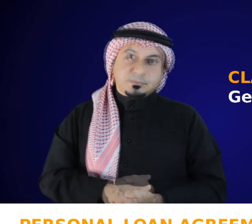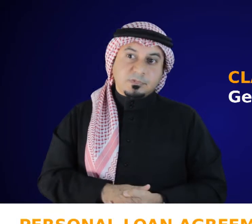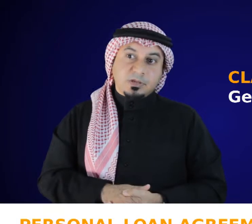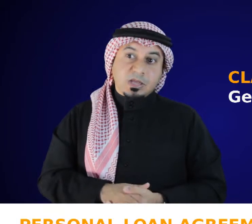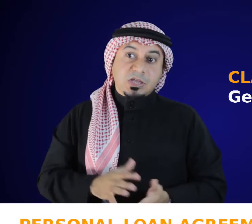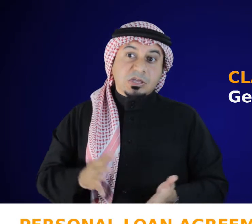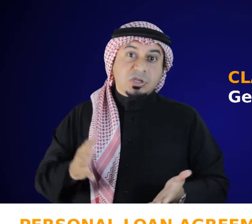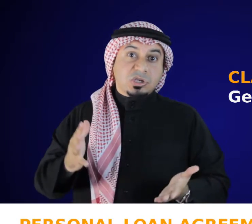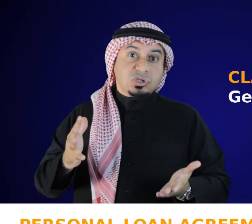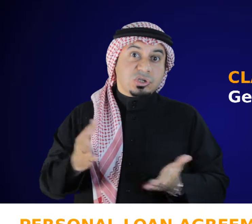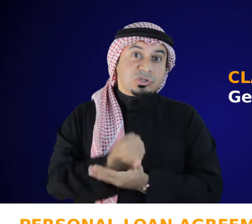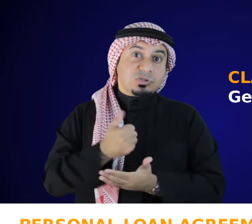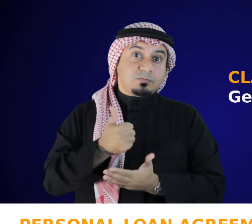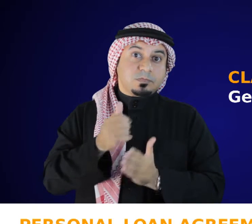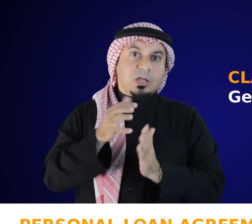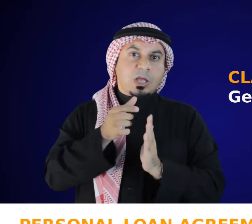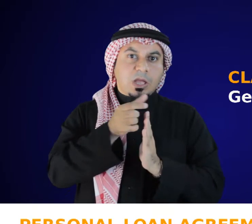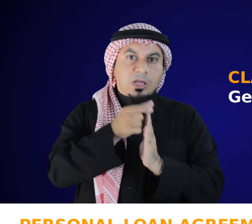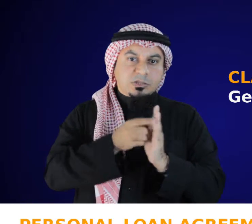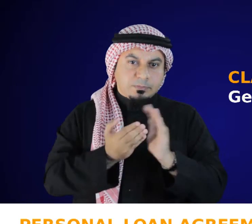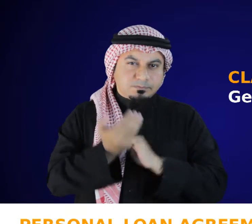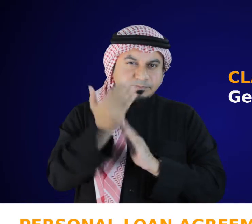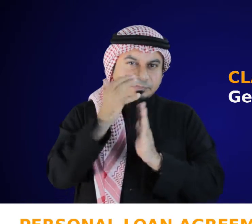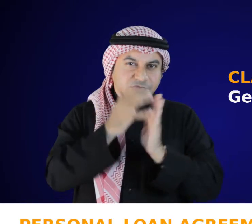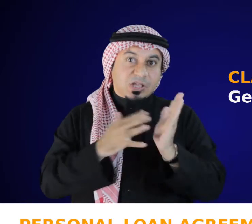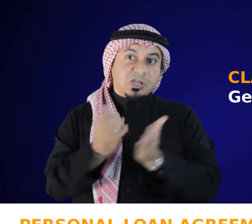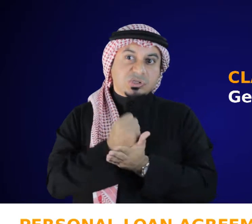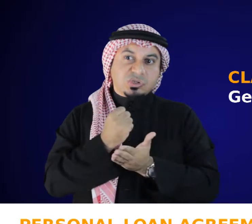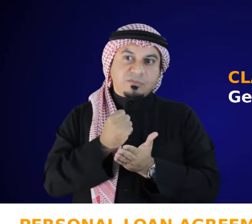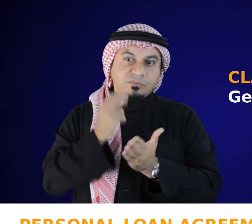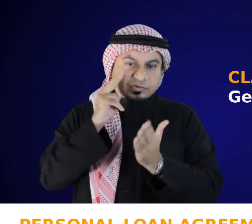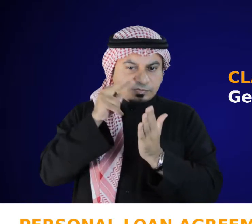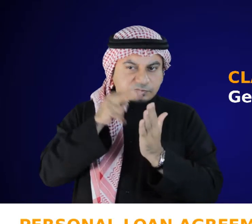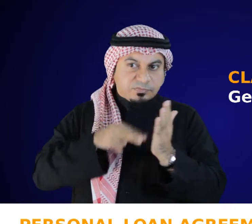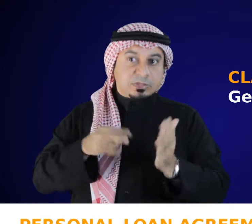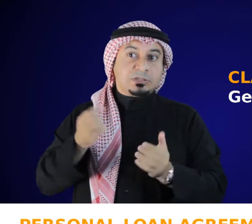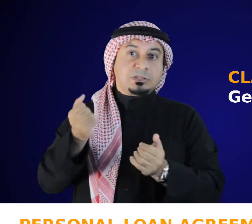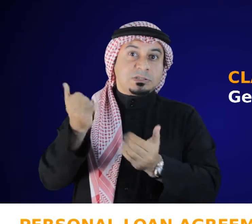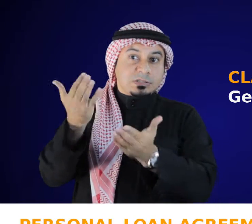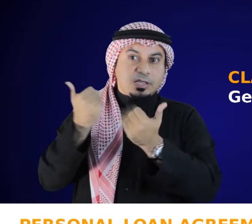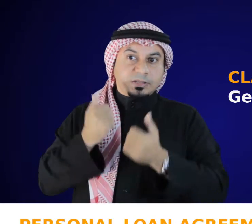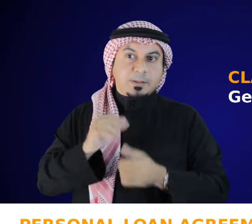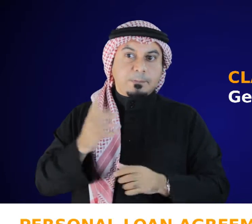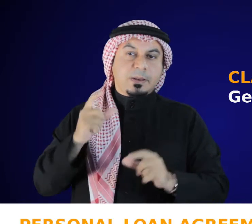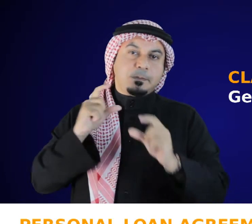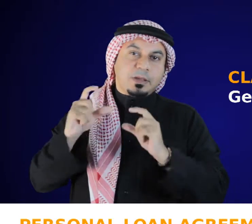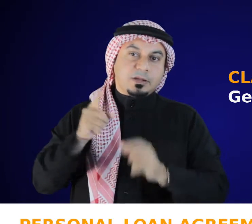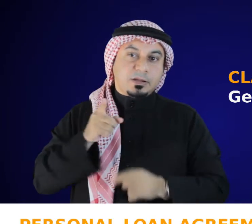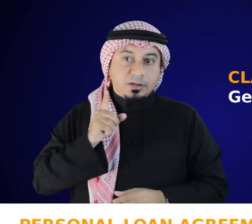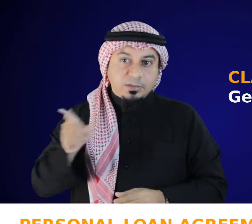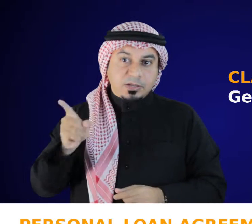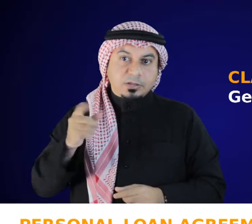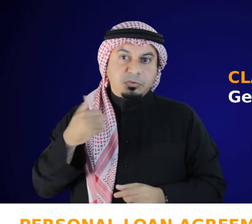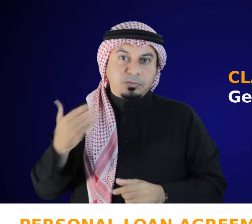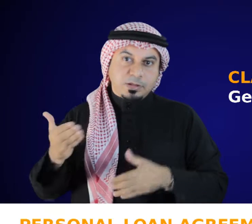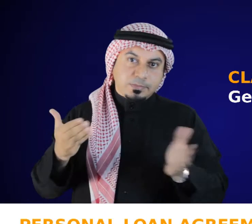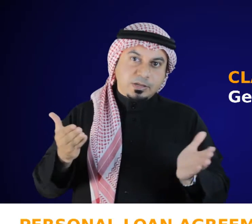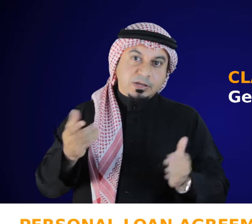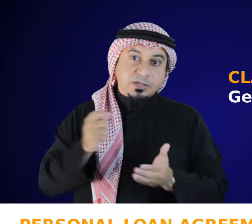13. The account statement issued by the bank which shows the outstanding balance of the customer at any time shall be liable to the